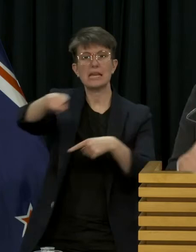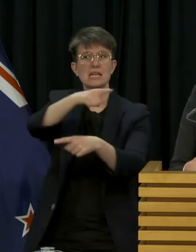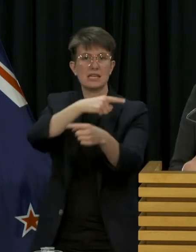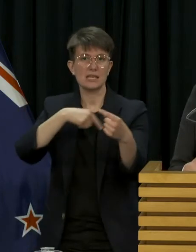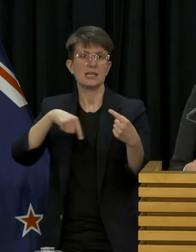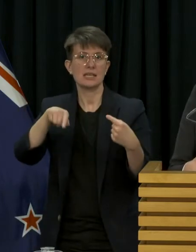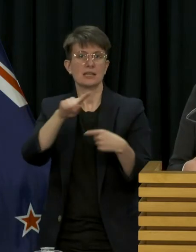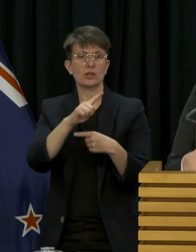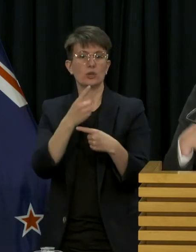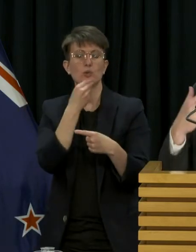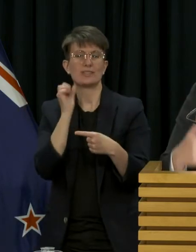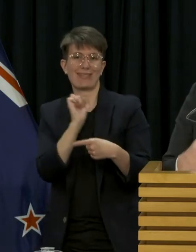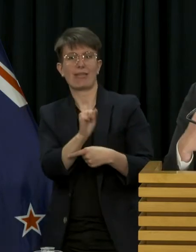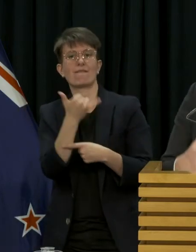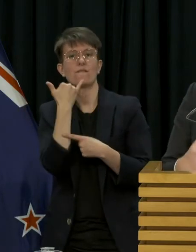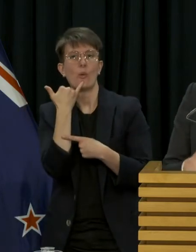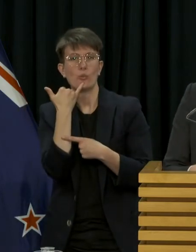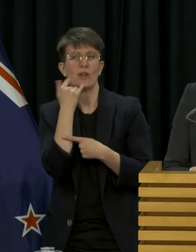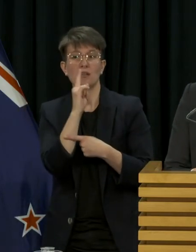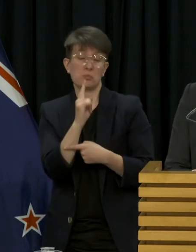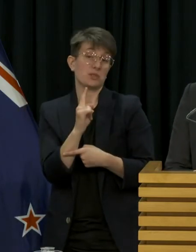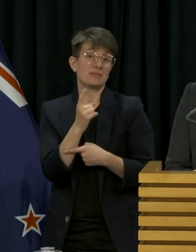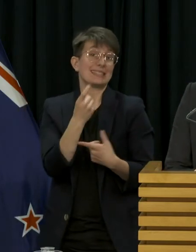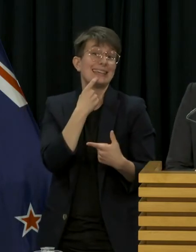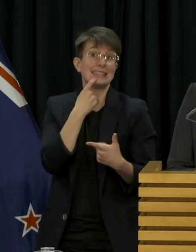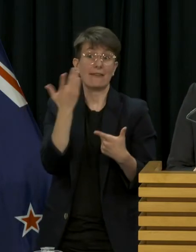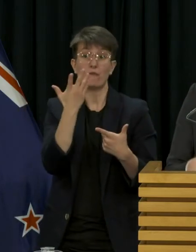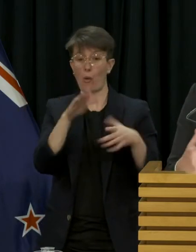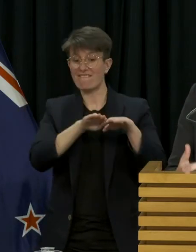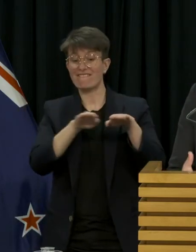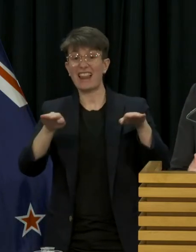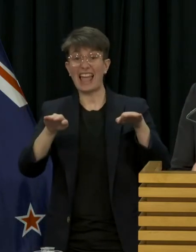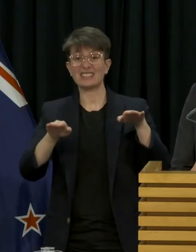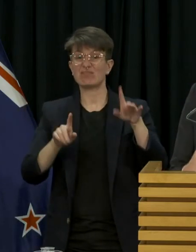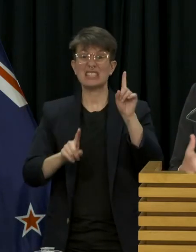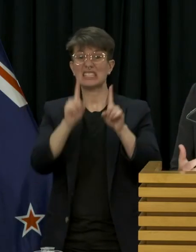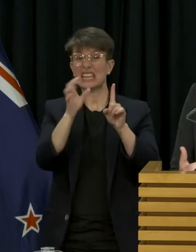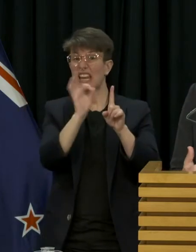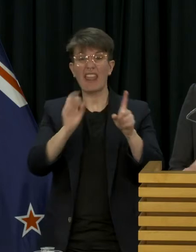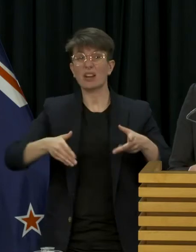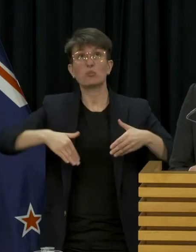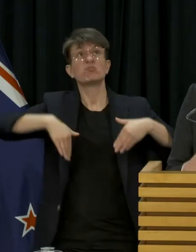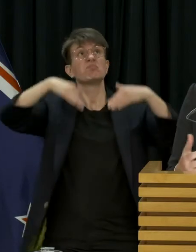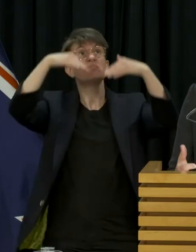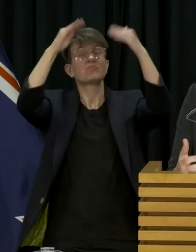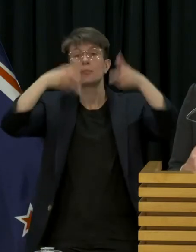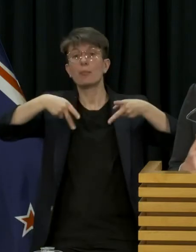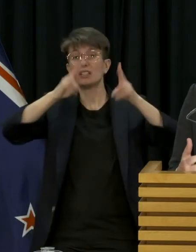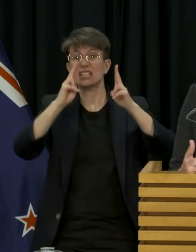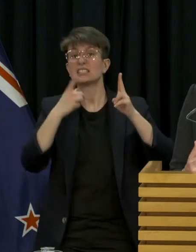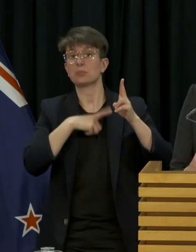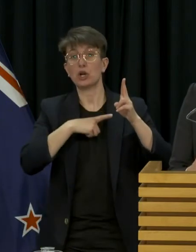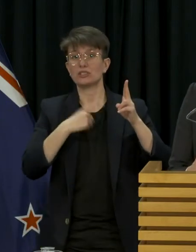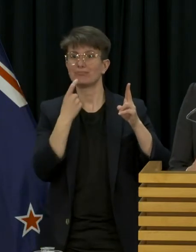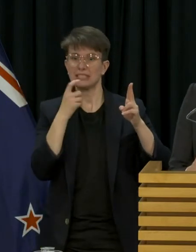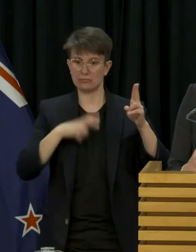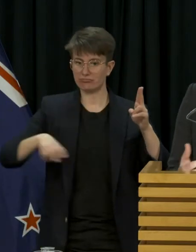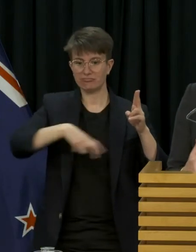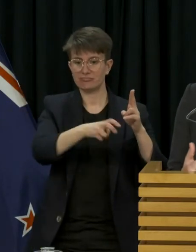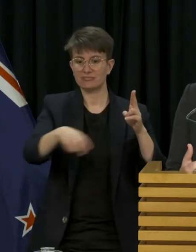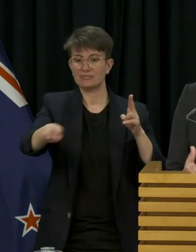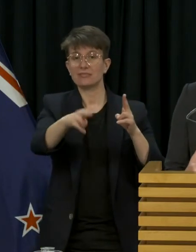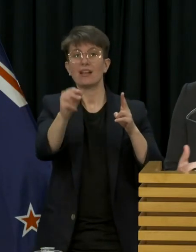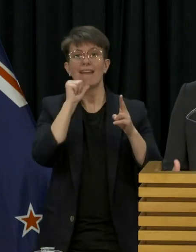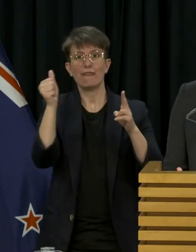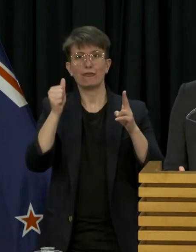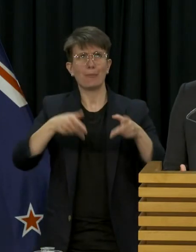high-rise environment it won't tell you who you've come into contact with. So that's why we look at a combination of GPS, Bluetooth and so on. So what